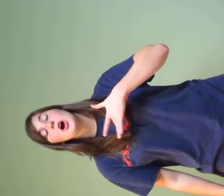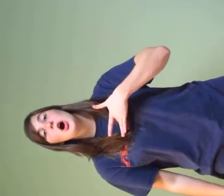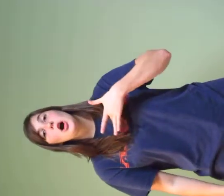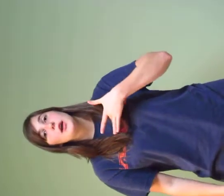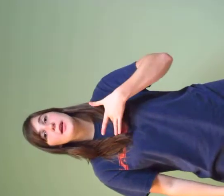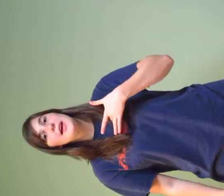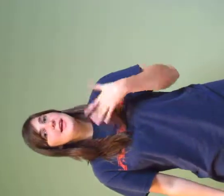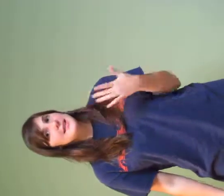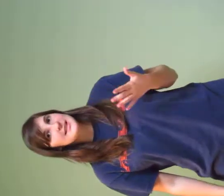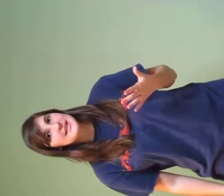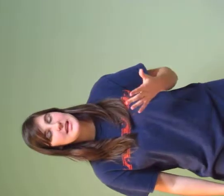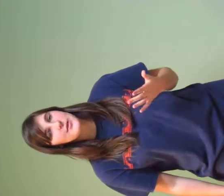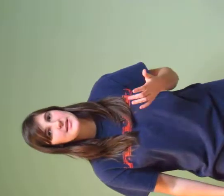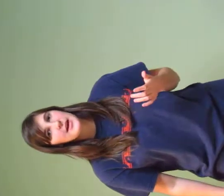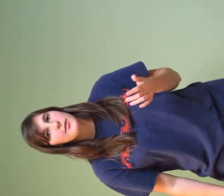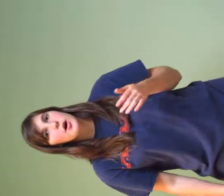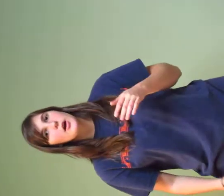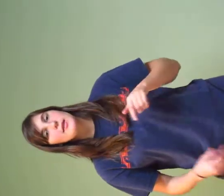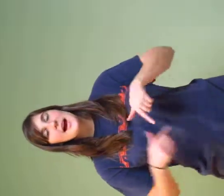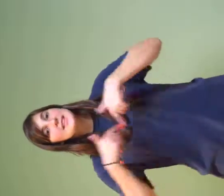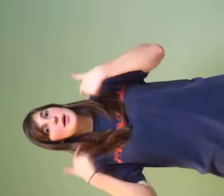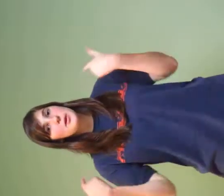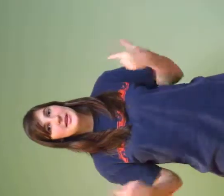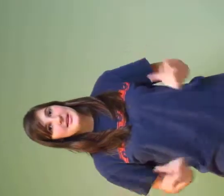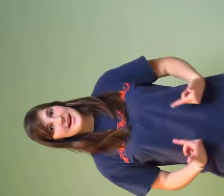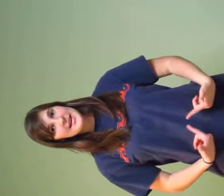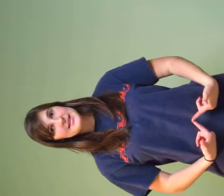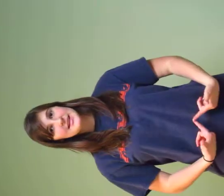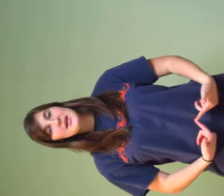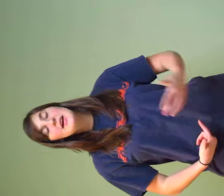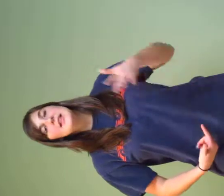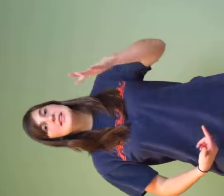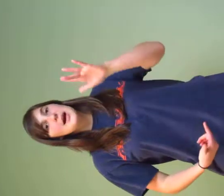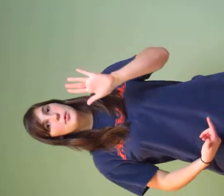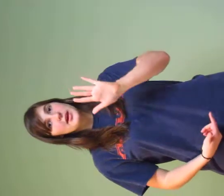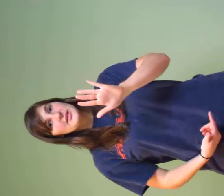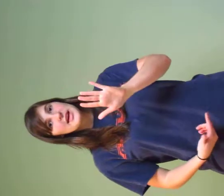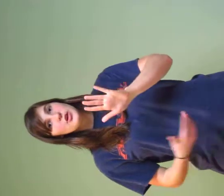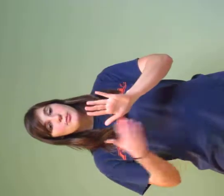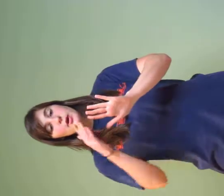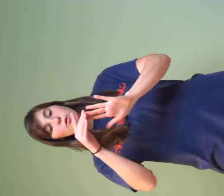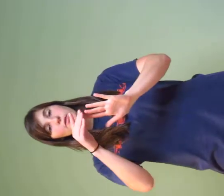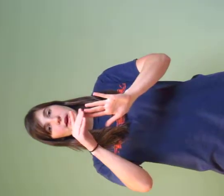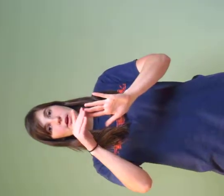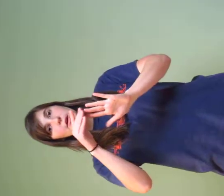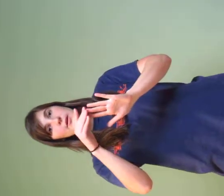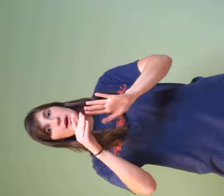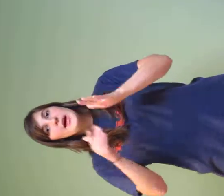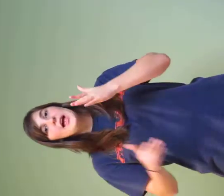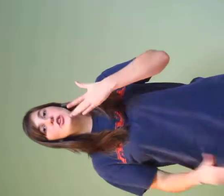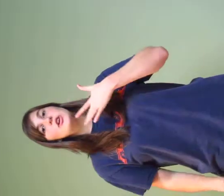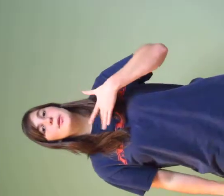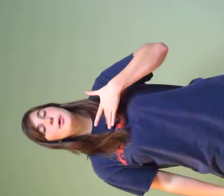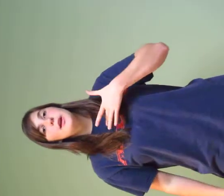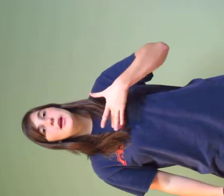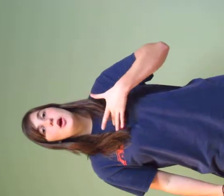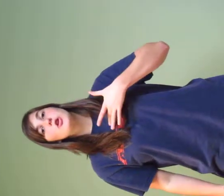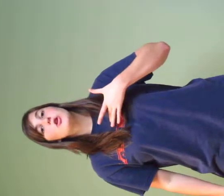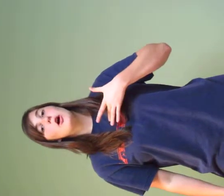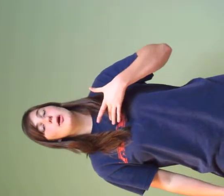heart. This is a different sign for heart. Last time we did this. This time we're going to take your middle finger and you're going to put it on your heart right